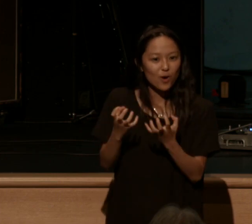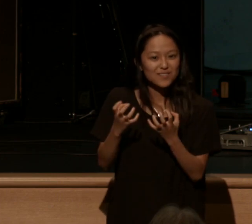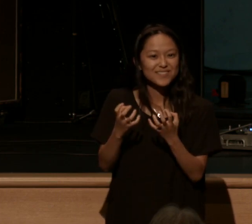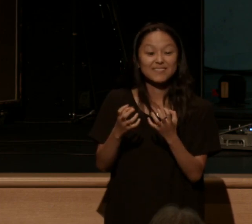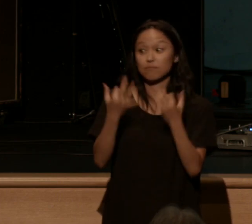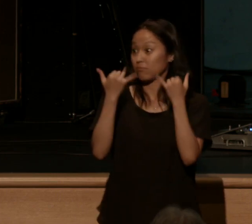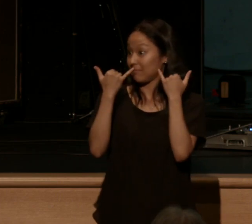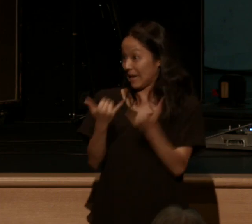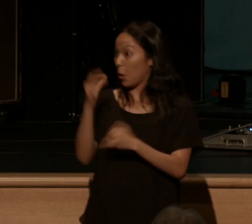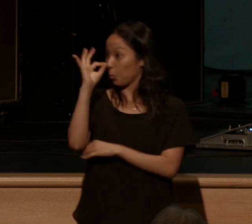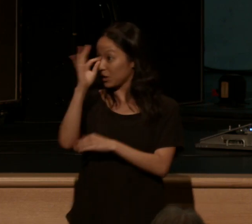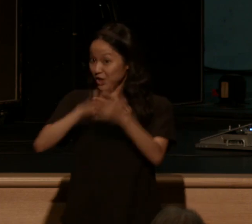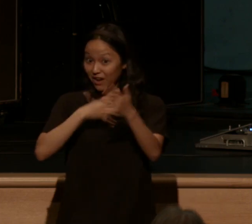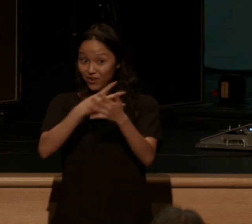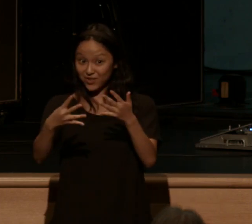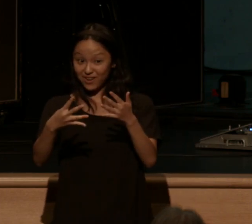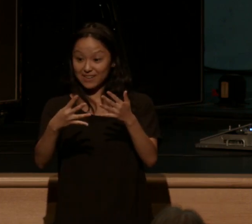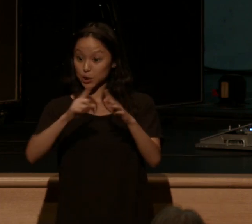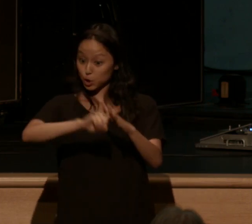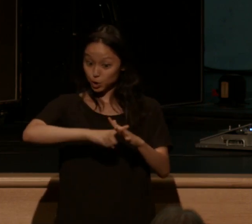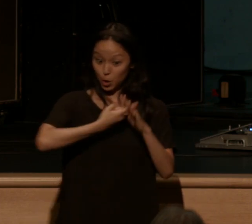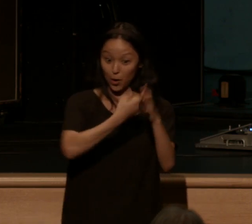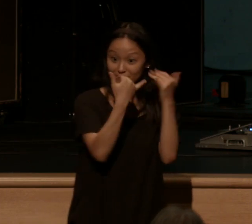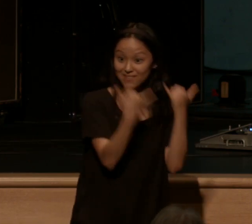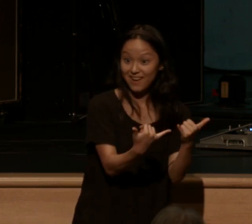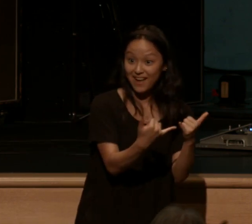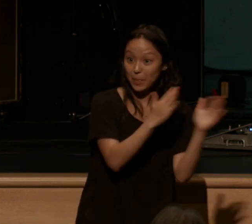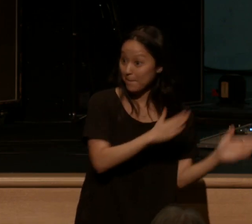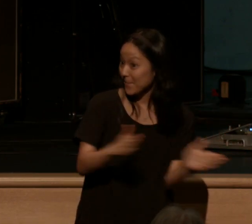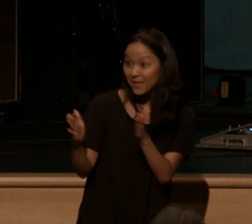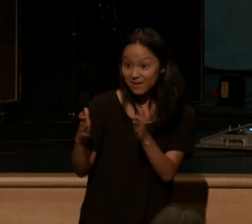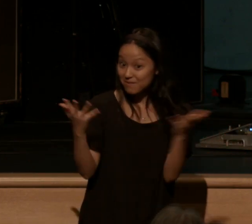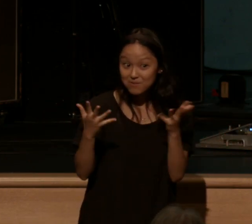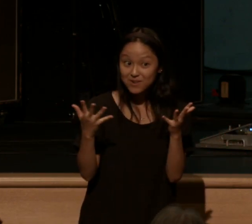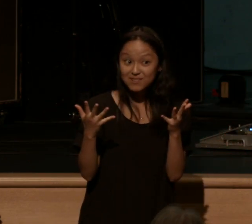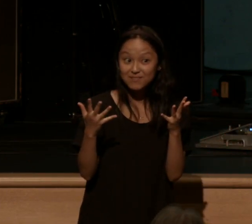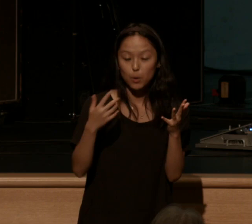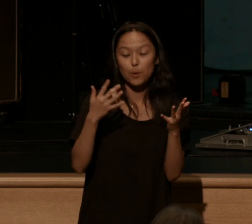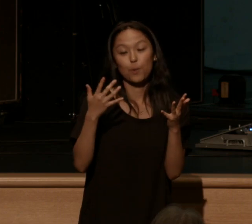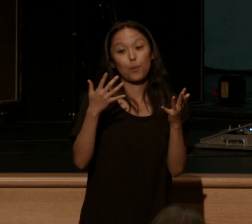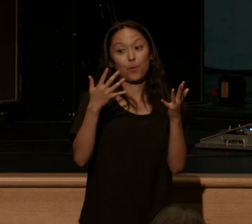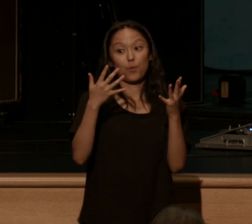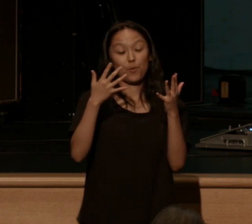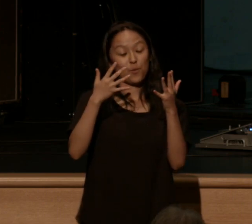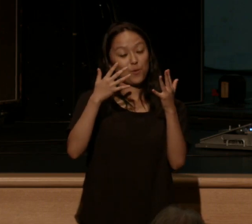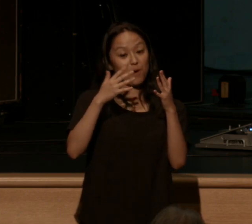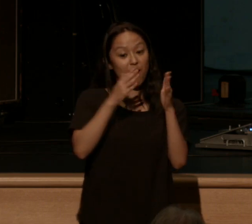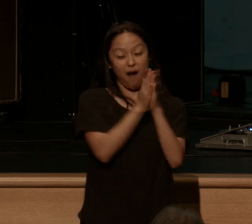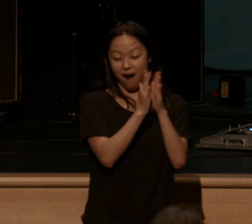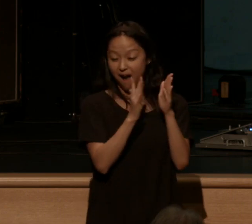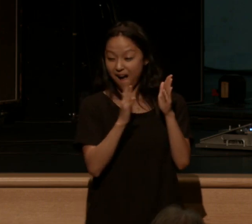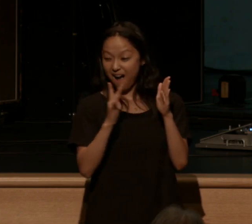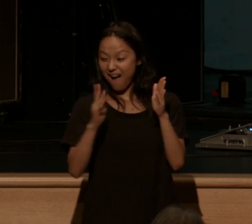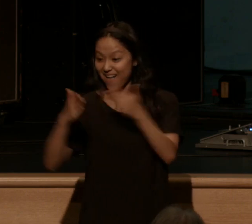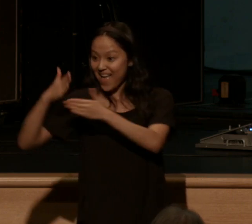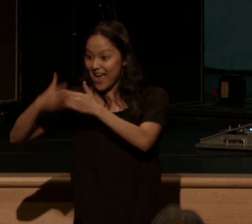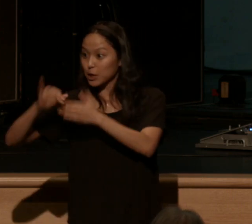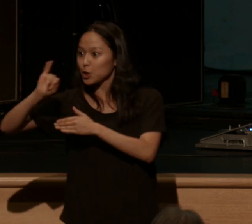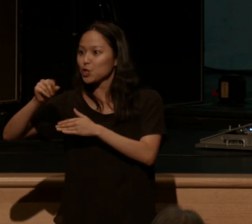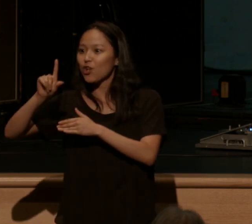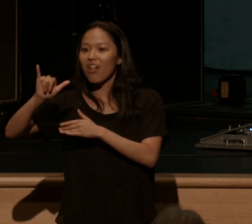preaching calendar stands today, what we start today, the plan, again, as far as much as we're in control, is to conclude in July